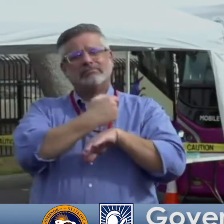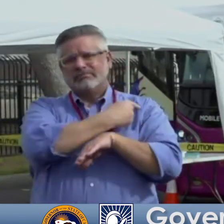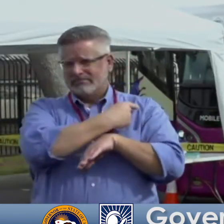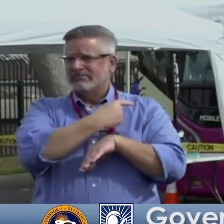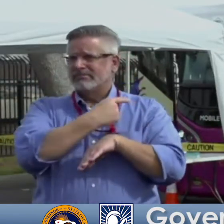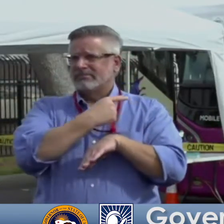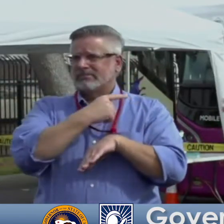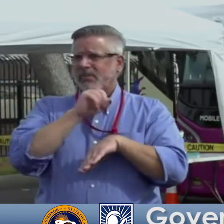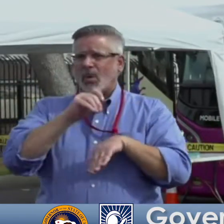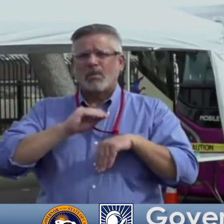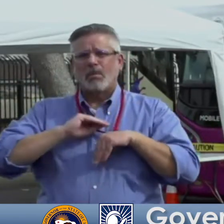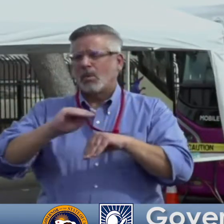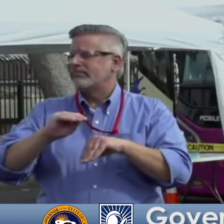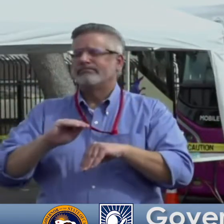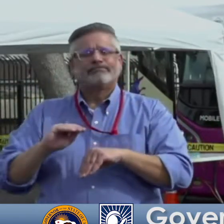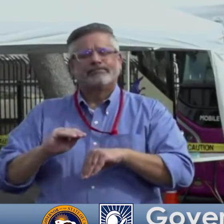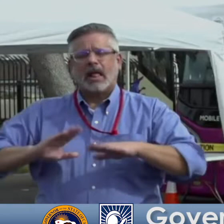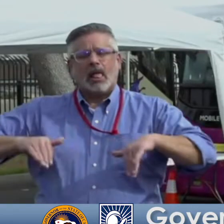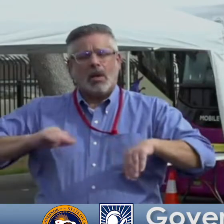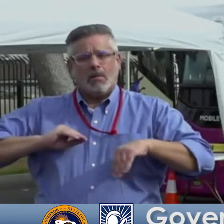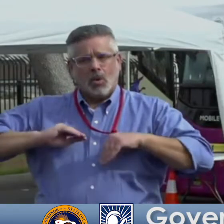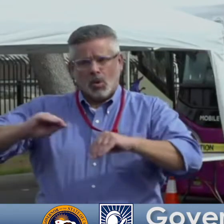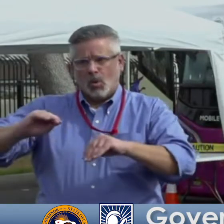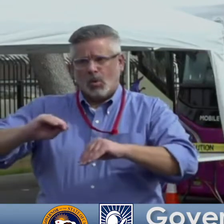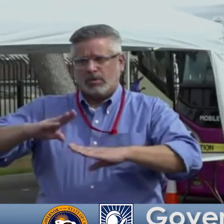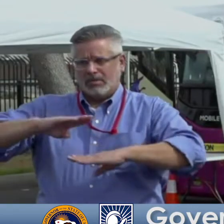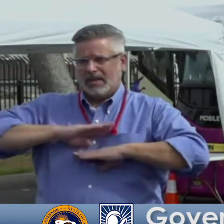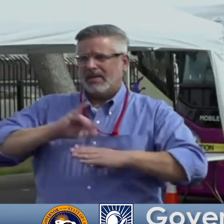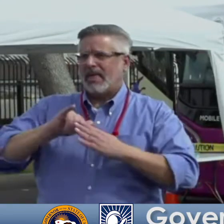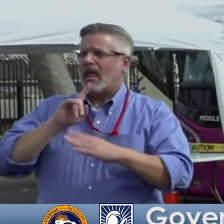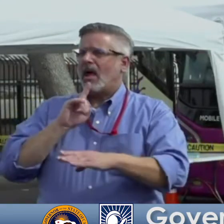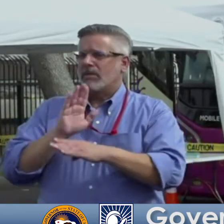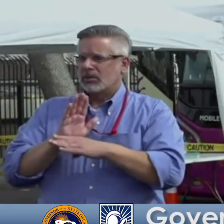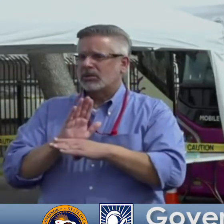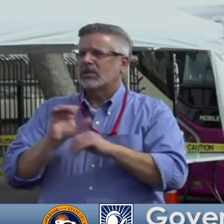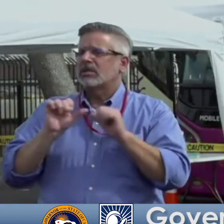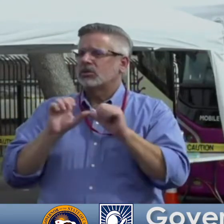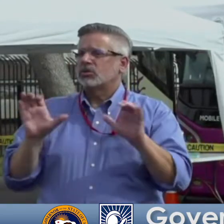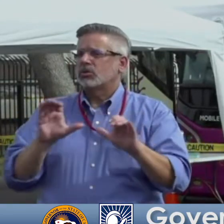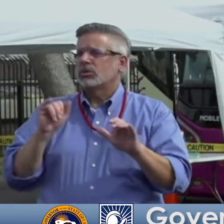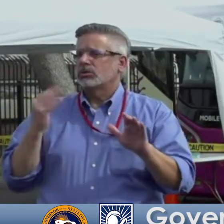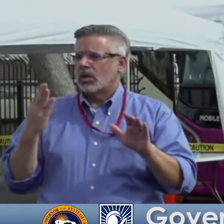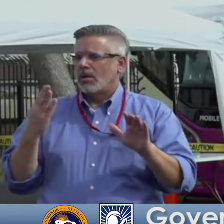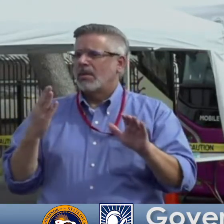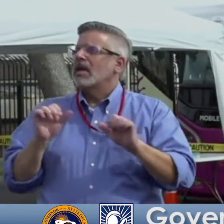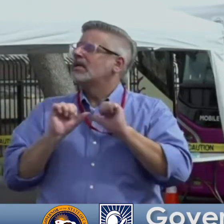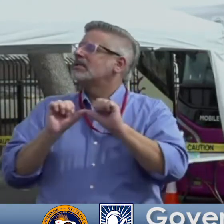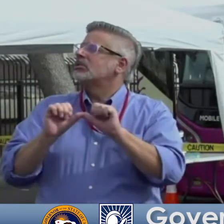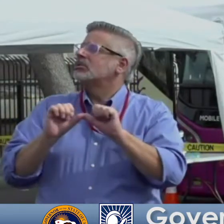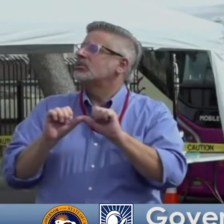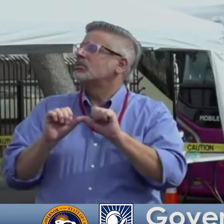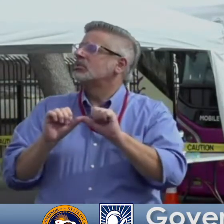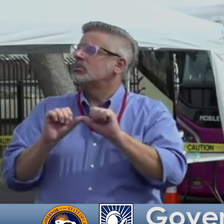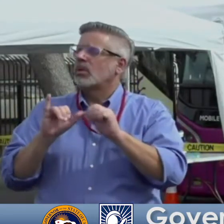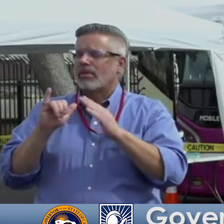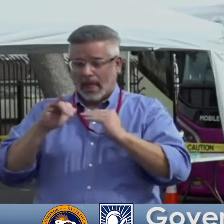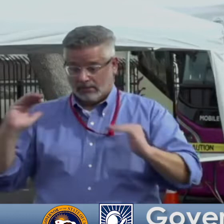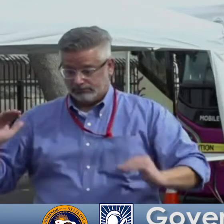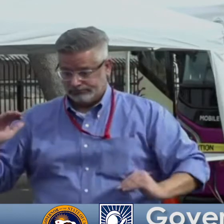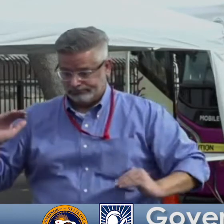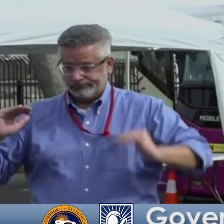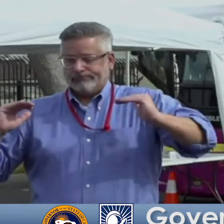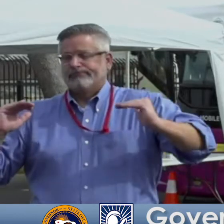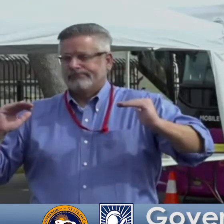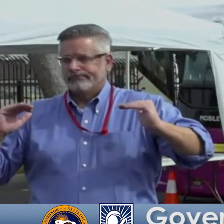be moved and hasn't been moved, in order to fulfill that obligation to continue to do the job and continue to close those gaps,